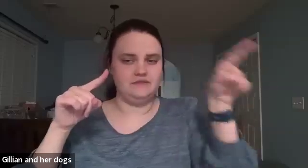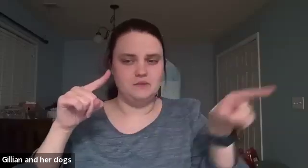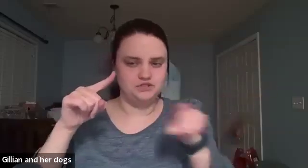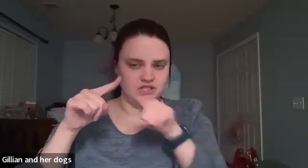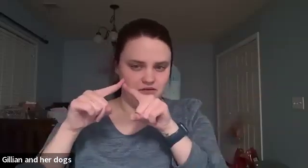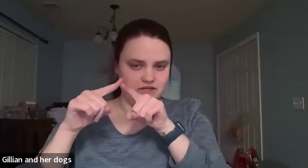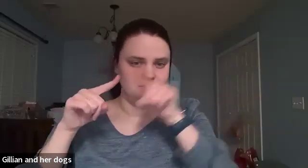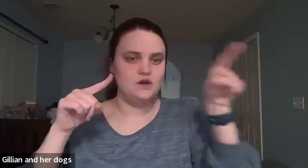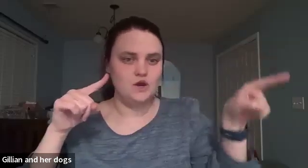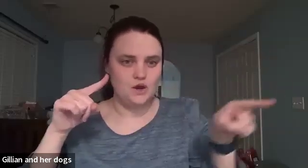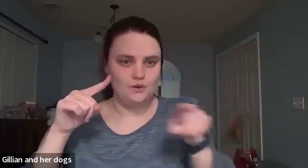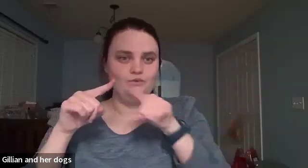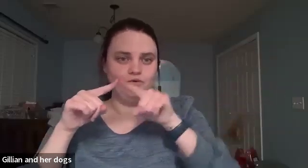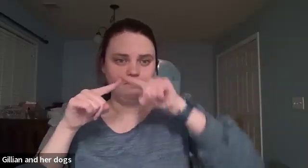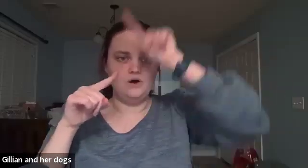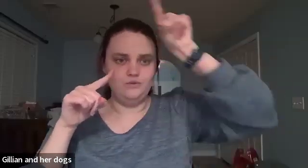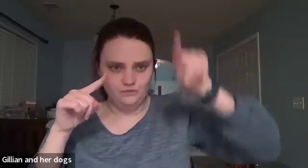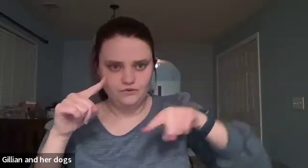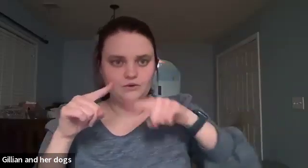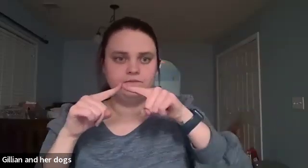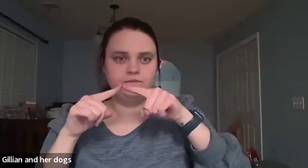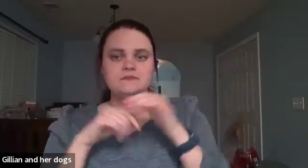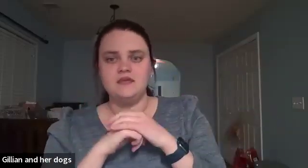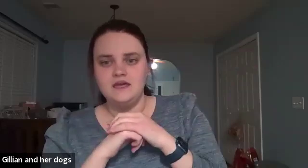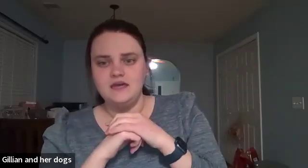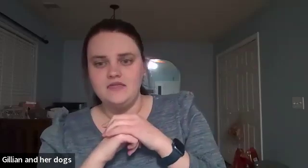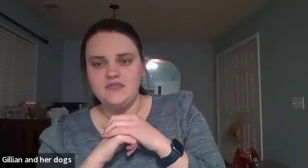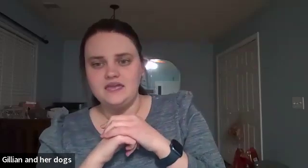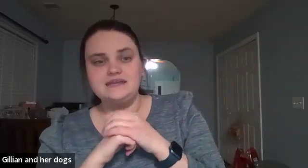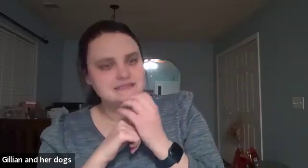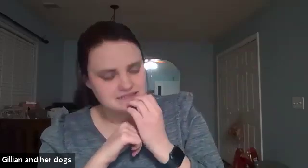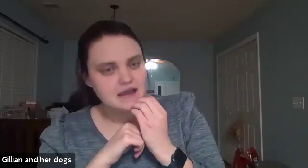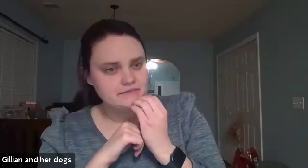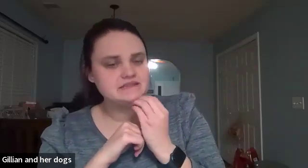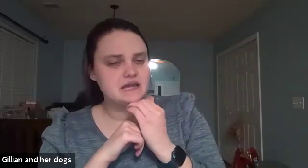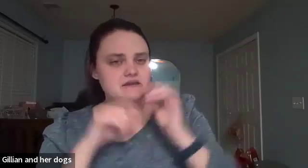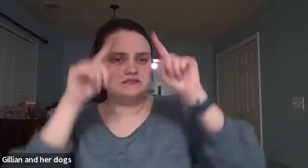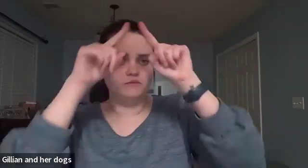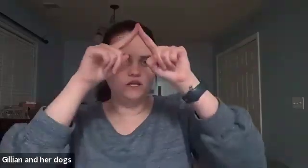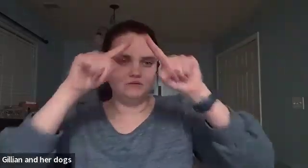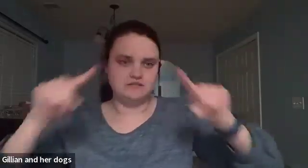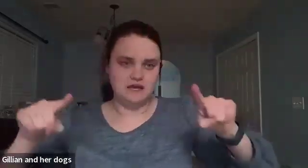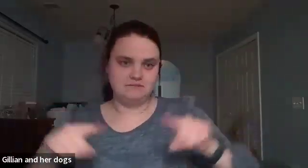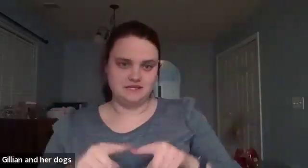the motion of it. Oval, oval. And then diamond's kind of the same way. You go